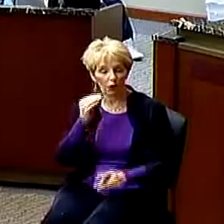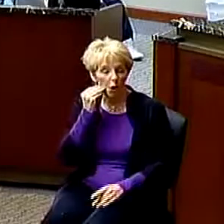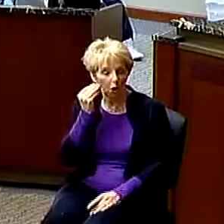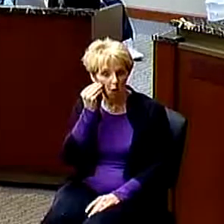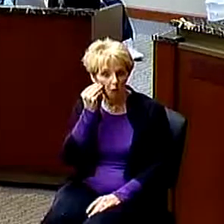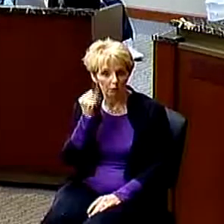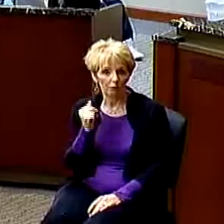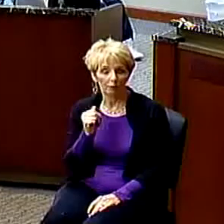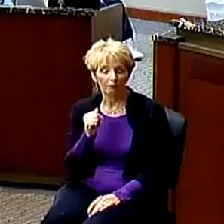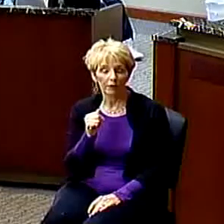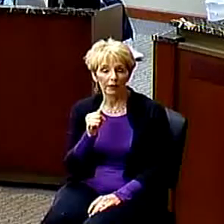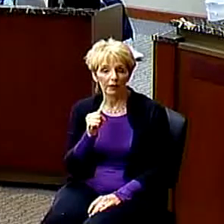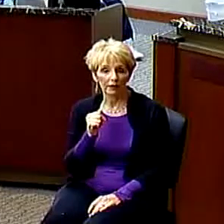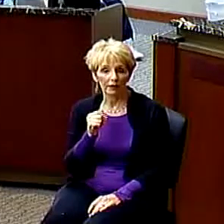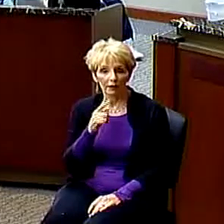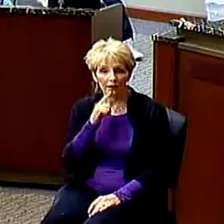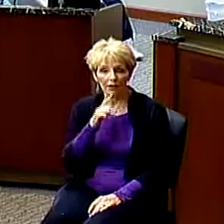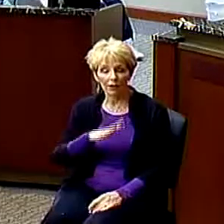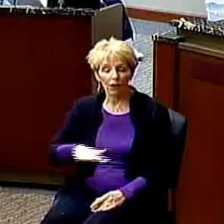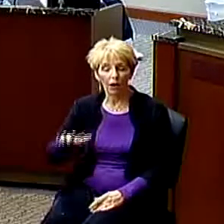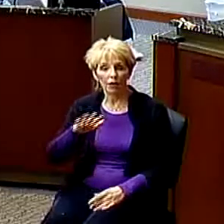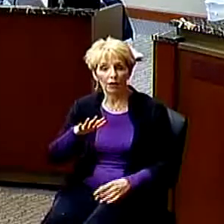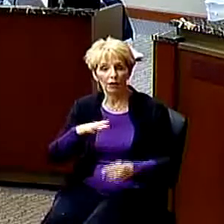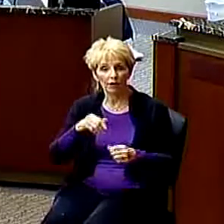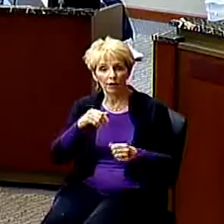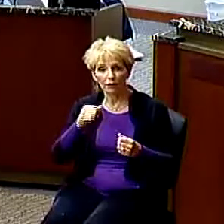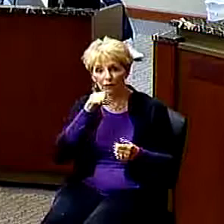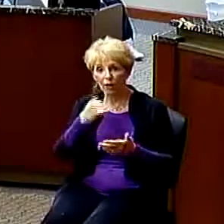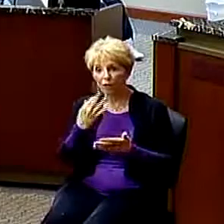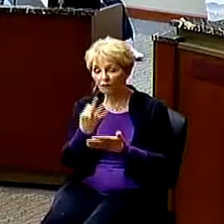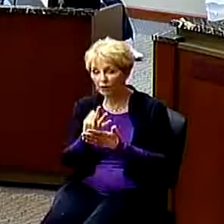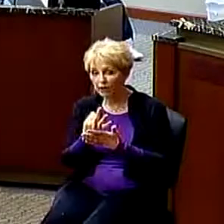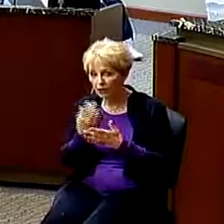home. Love of an area will not outweigh